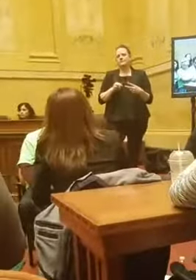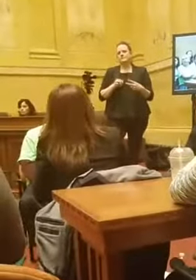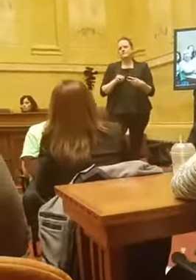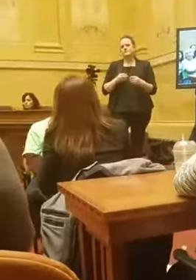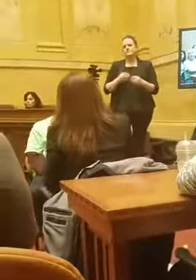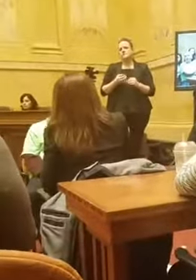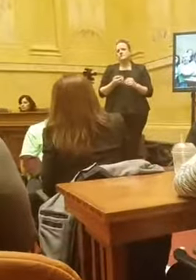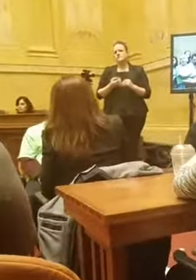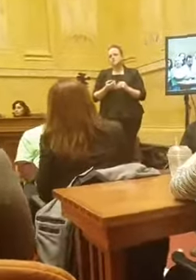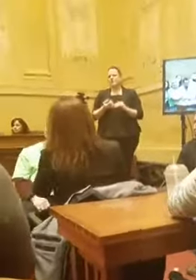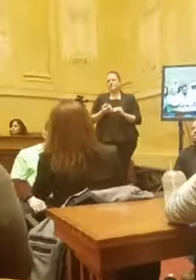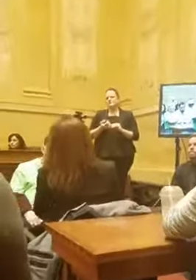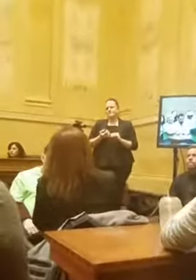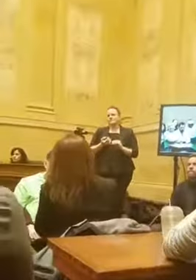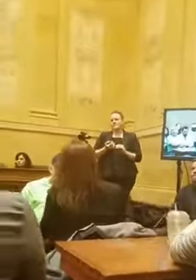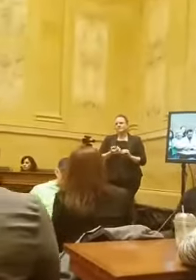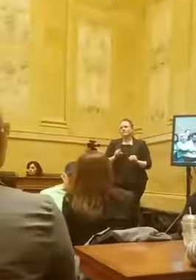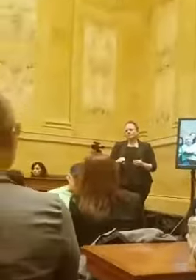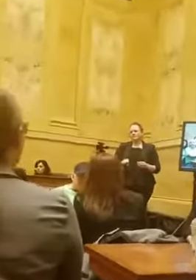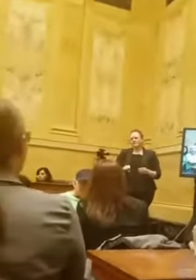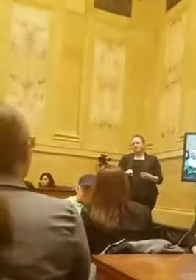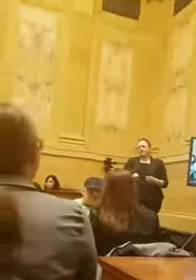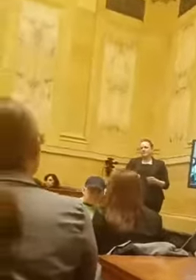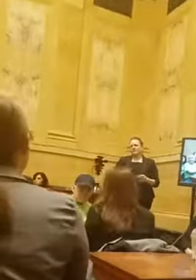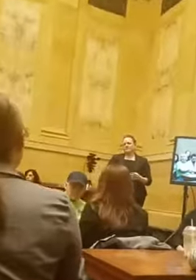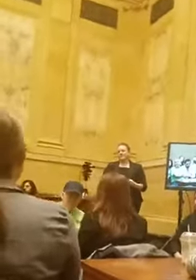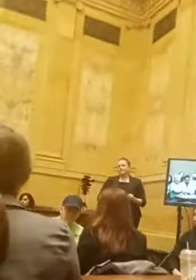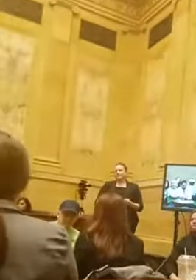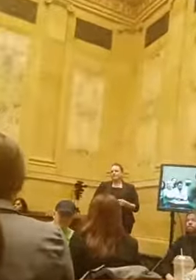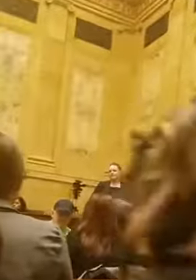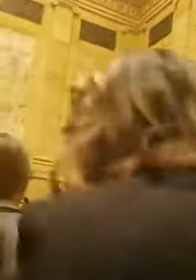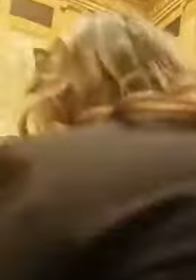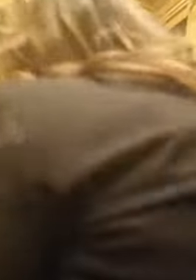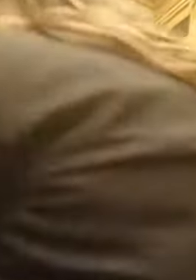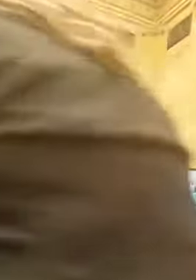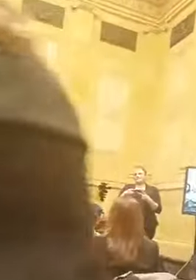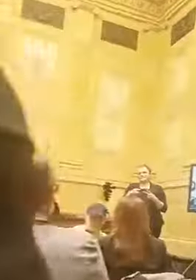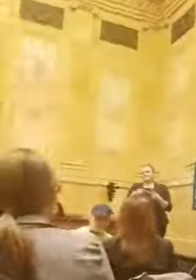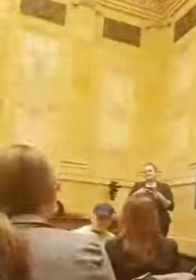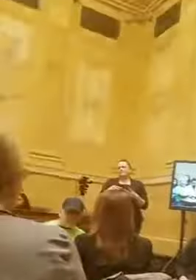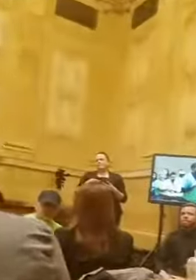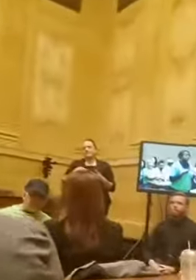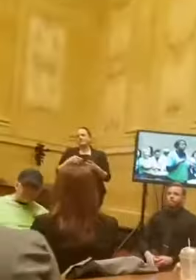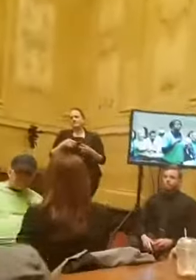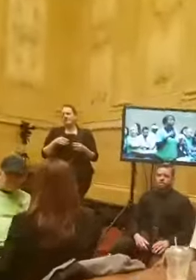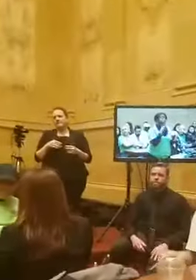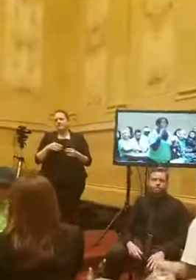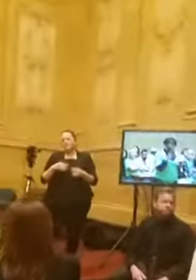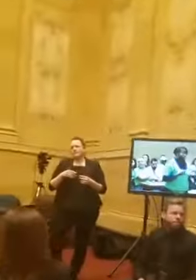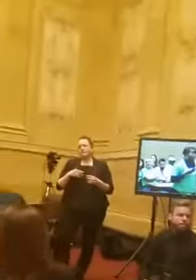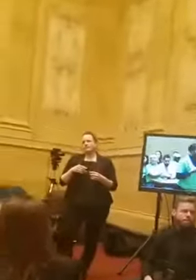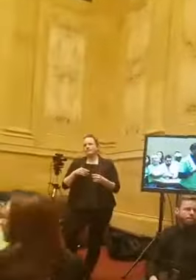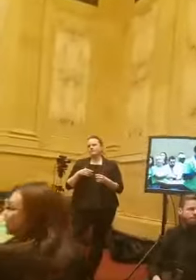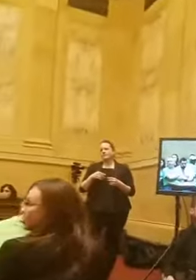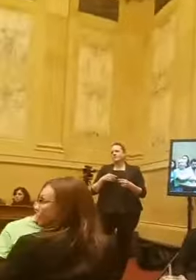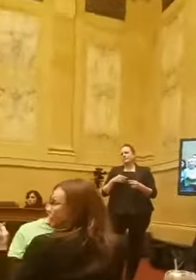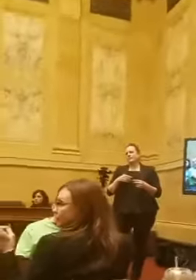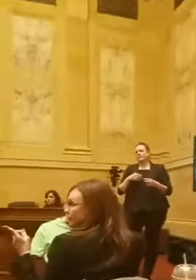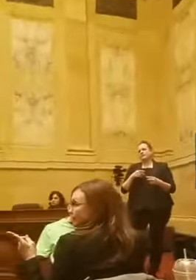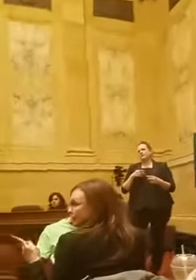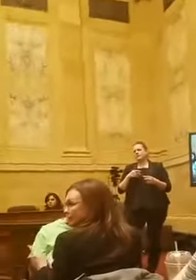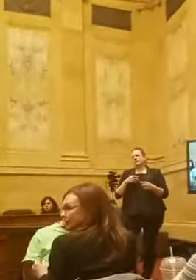who's fluent in accessing the language. So because my daughter can't read, she's not, and she's using sign language,